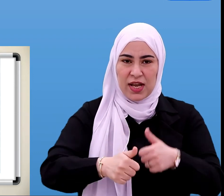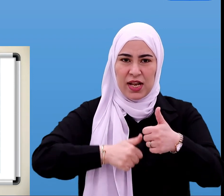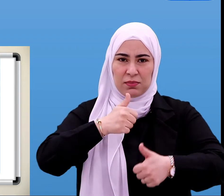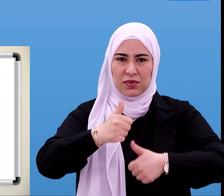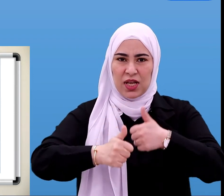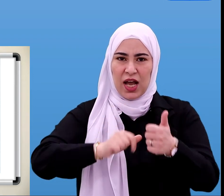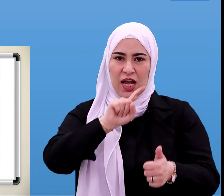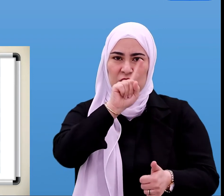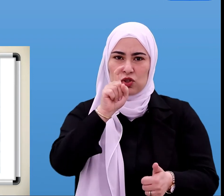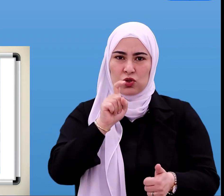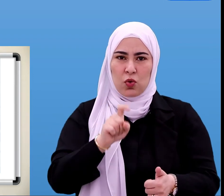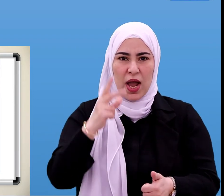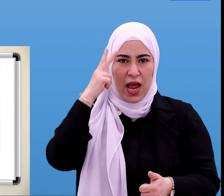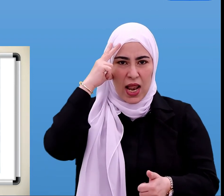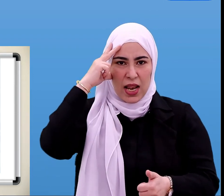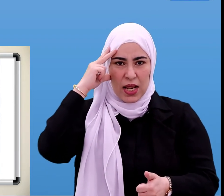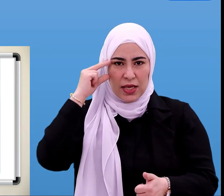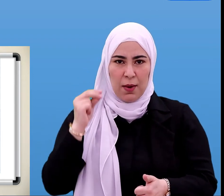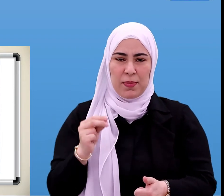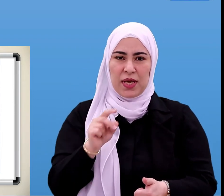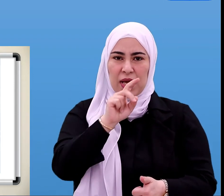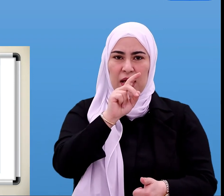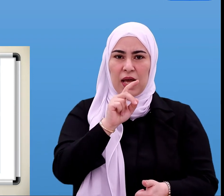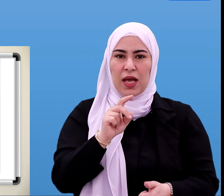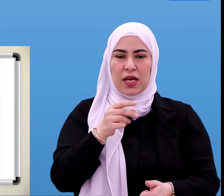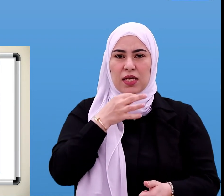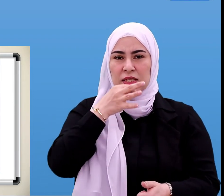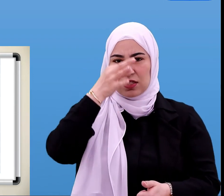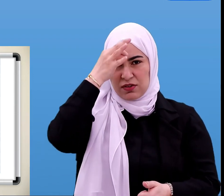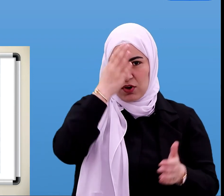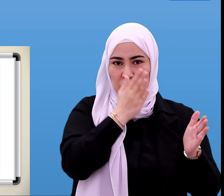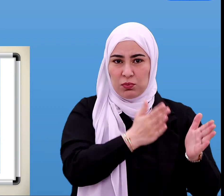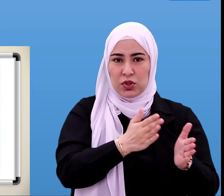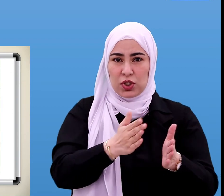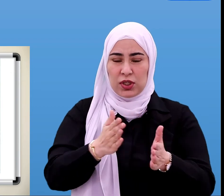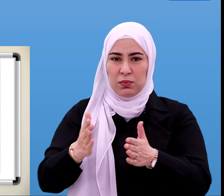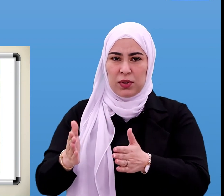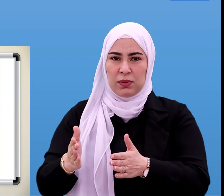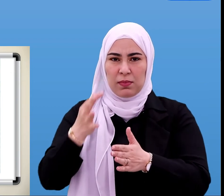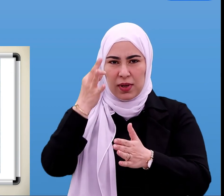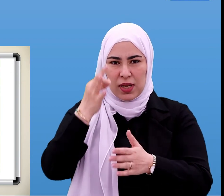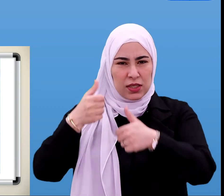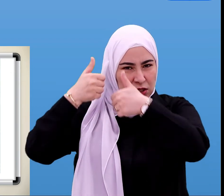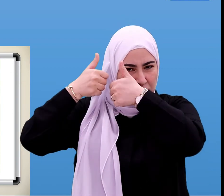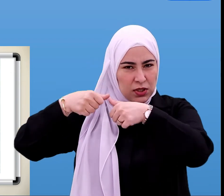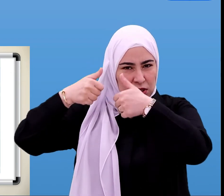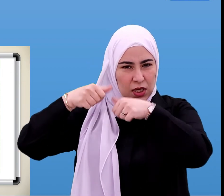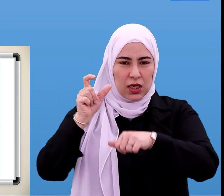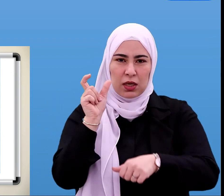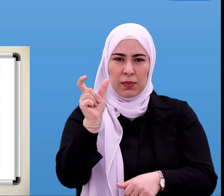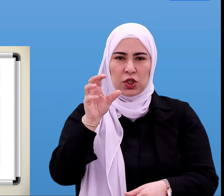adjectives in order, remember this word, osas comp. O stands for